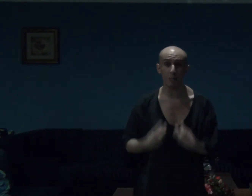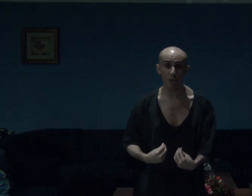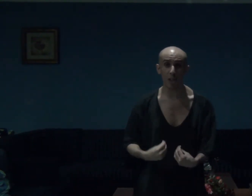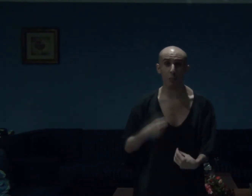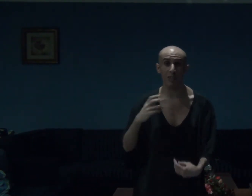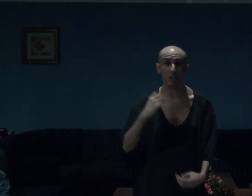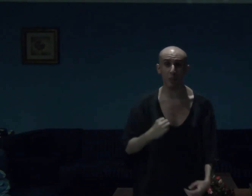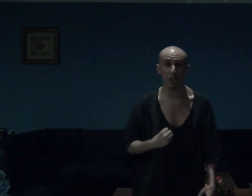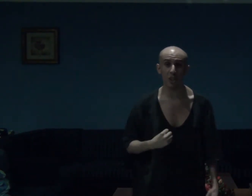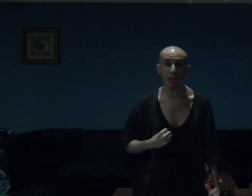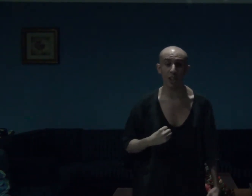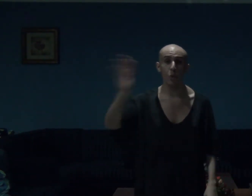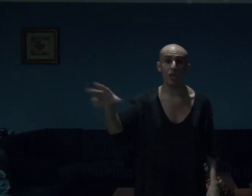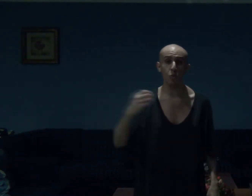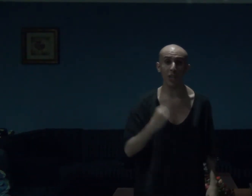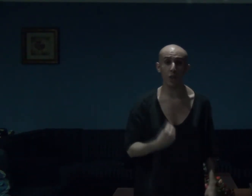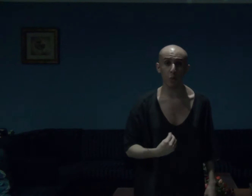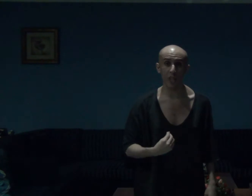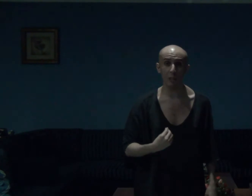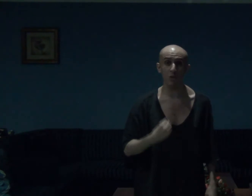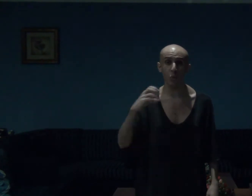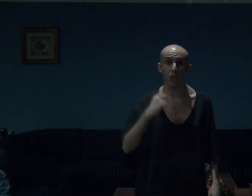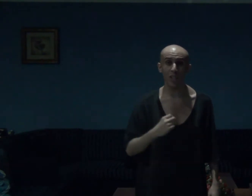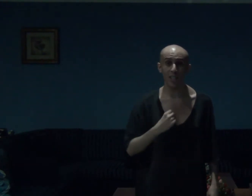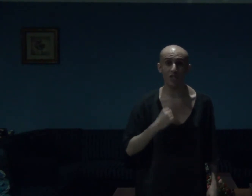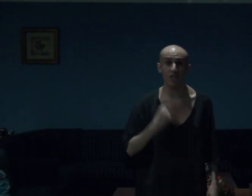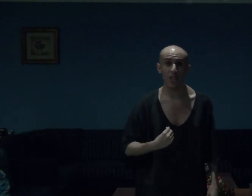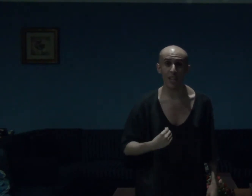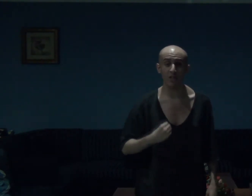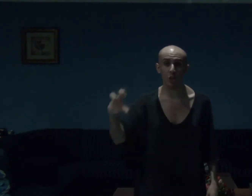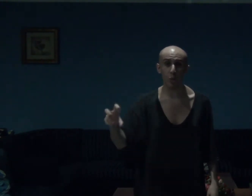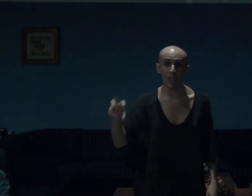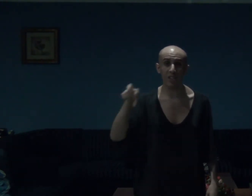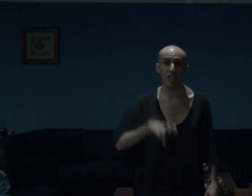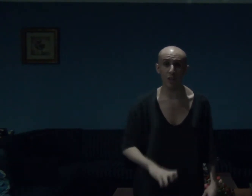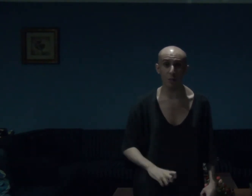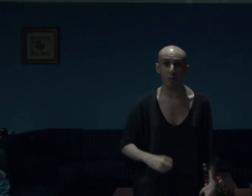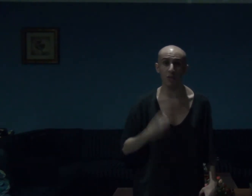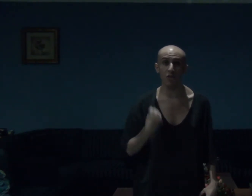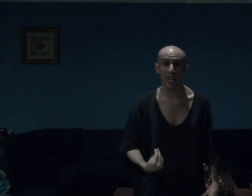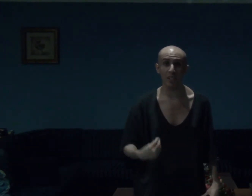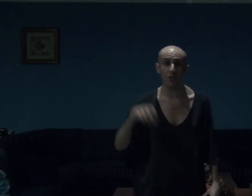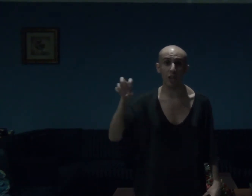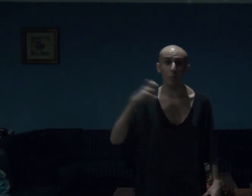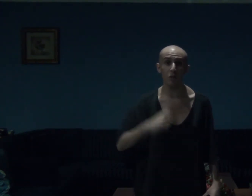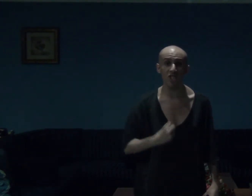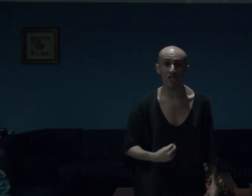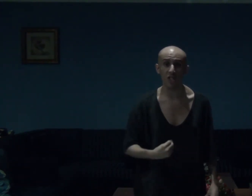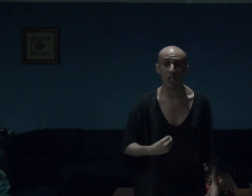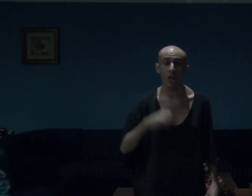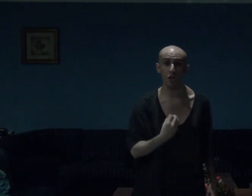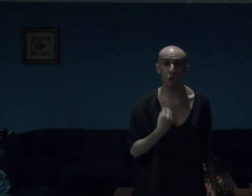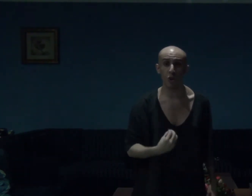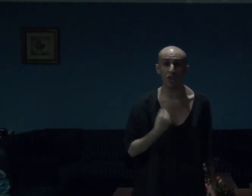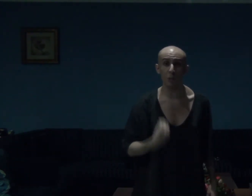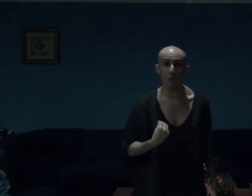deep, especially when Rick Grimes realizes that strength in numbers and a strong